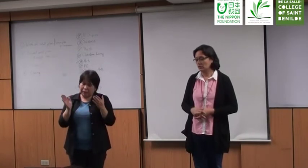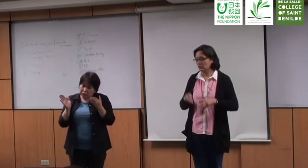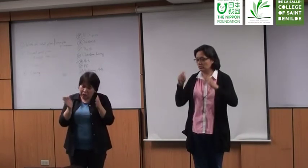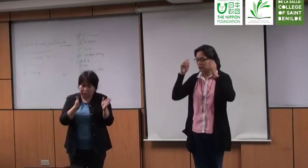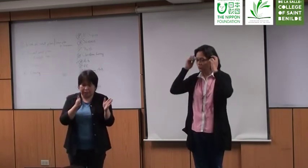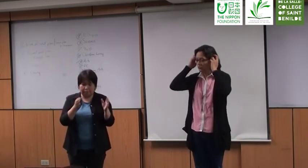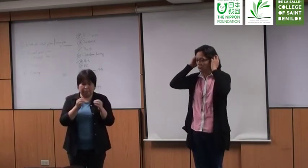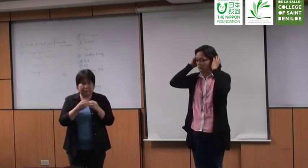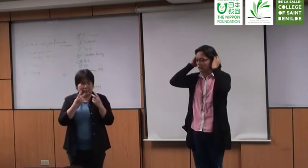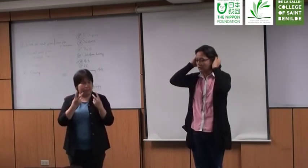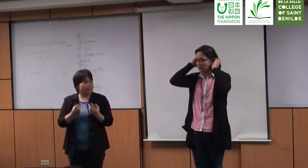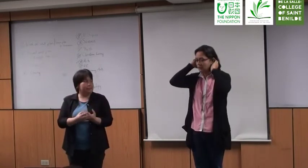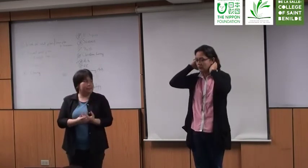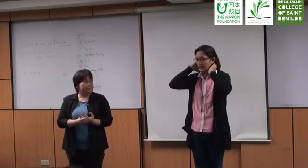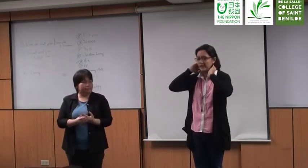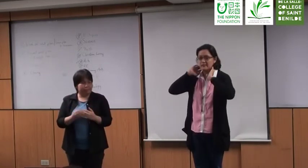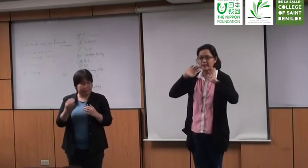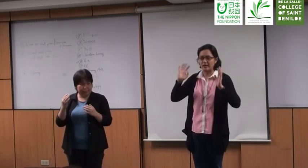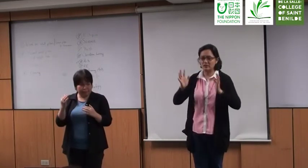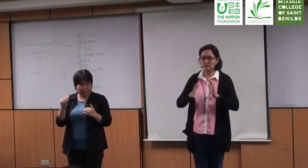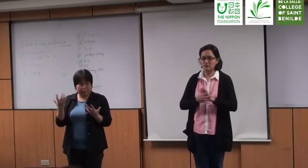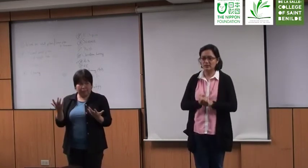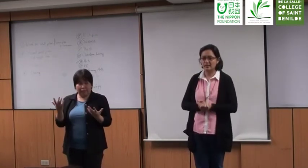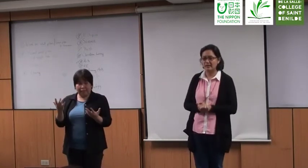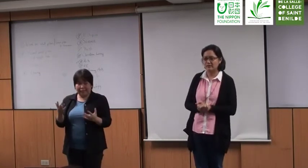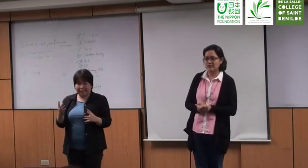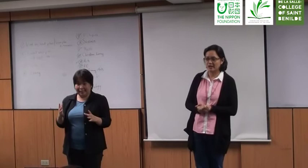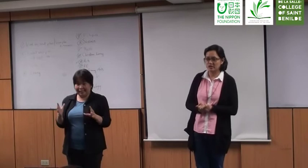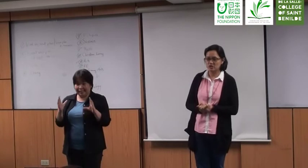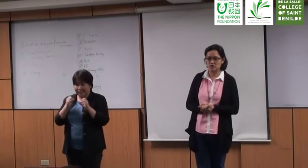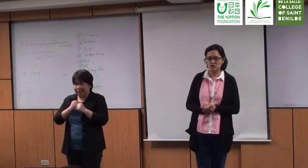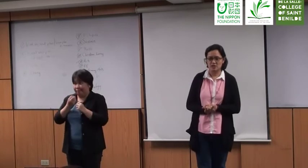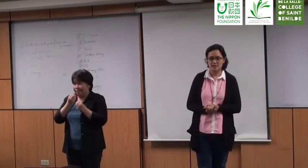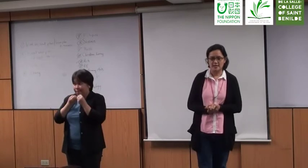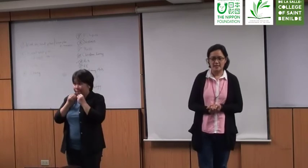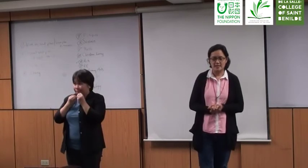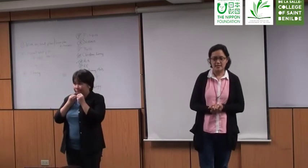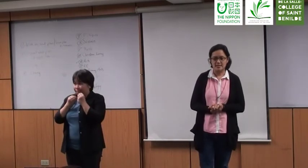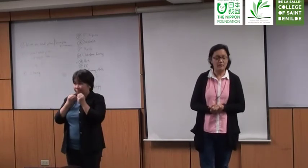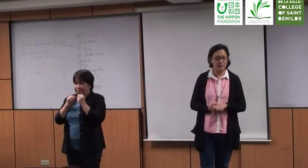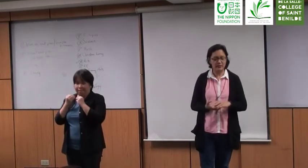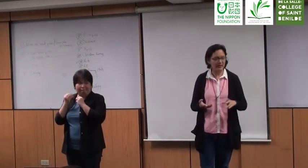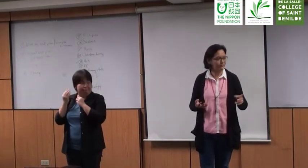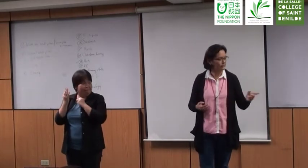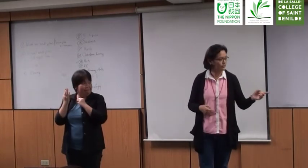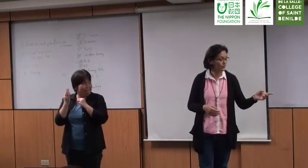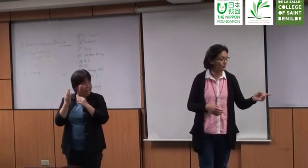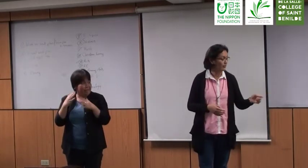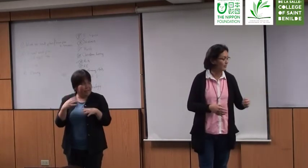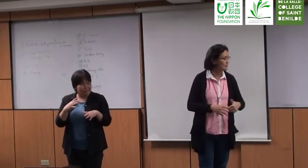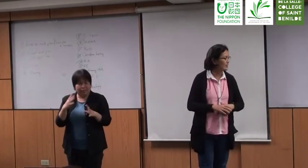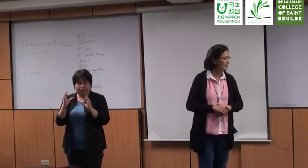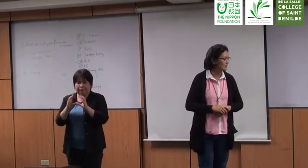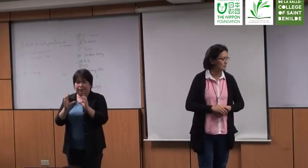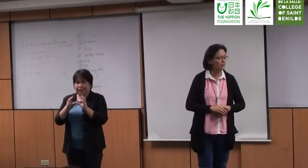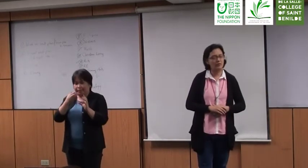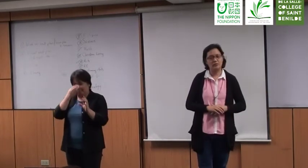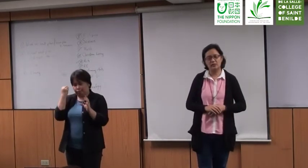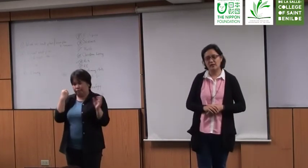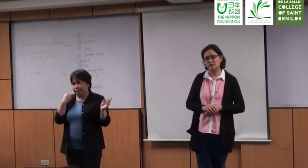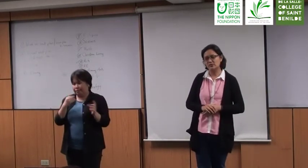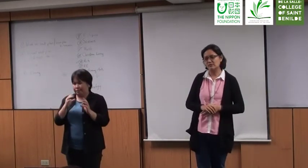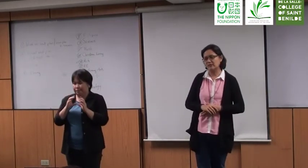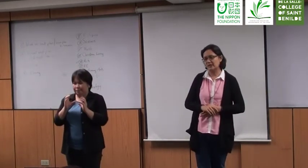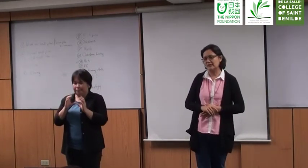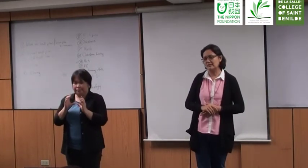So we end now, so we can have our lunch. We have certificates, right?